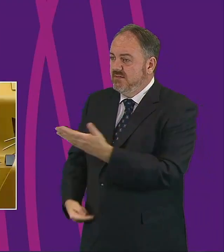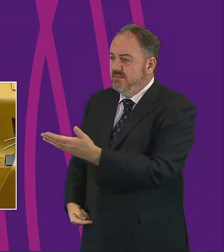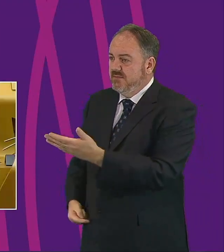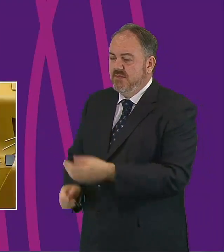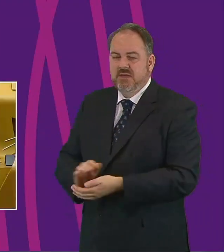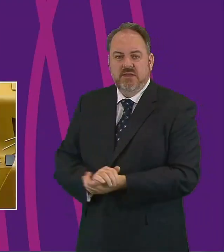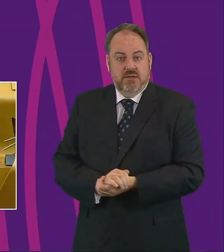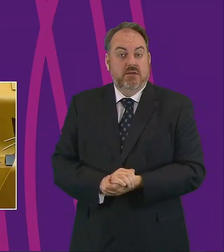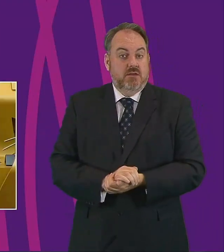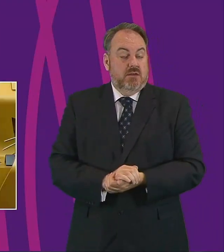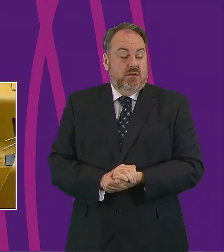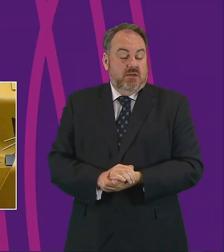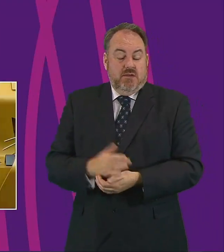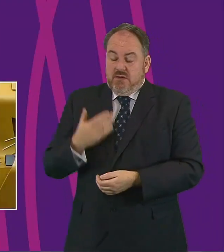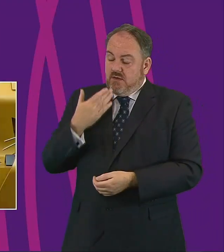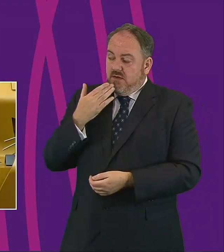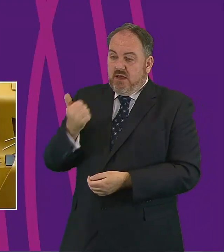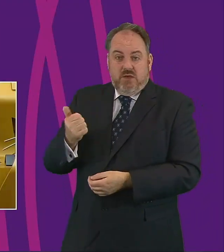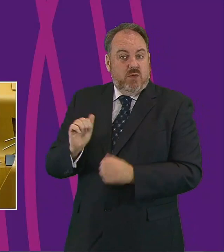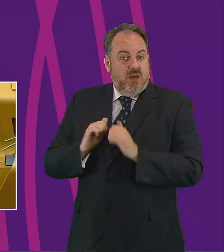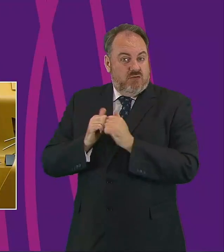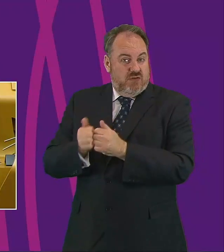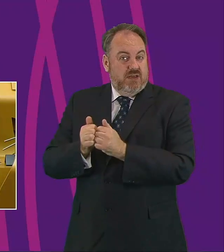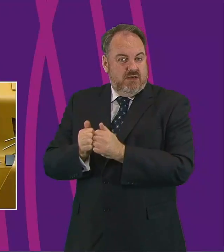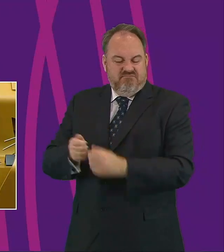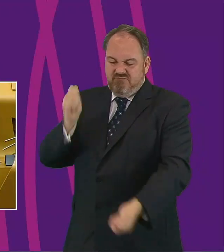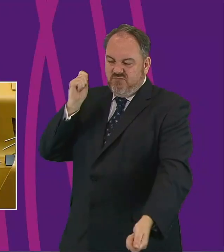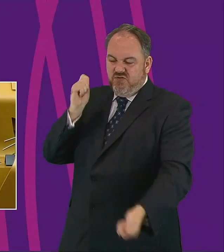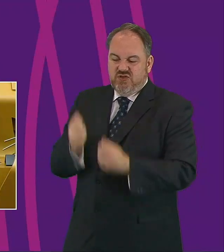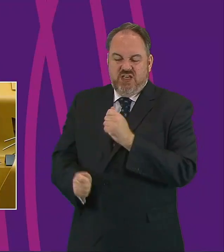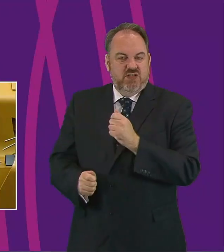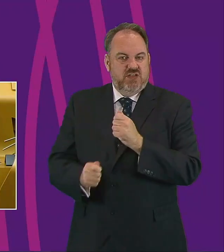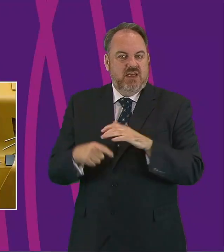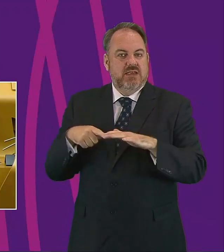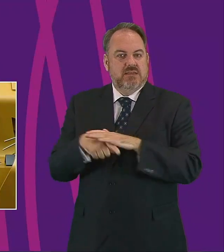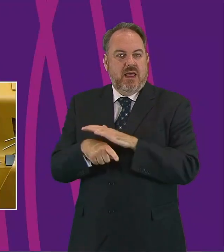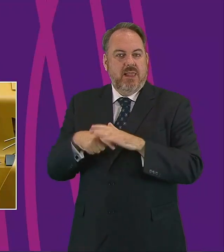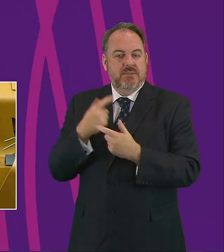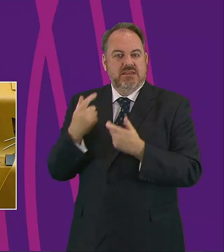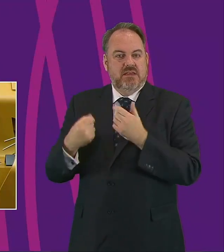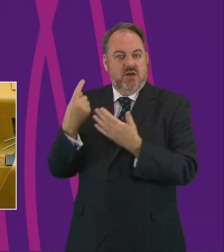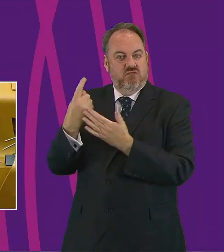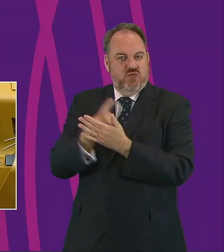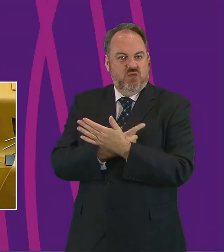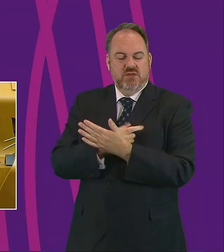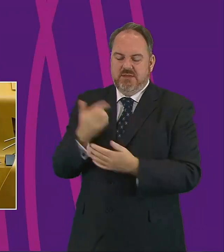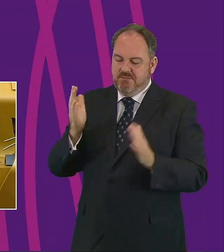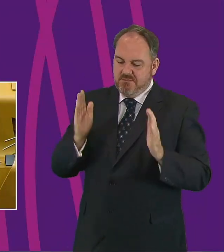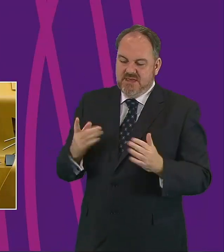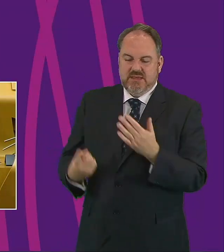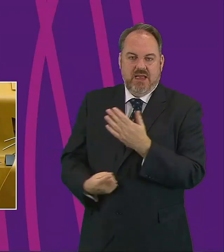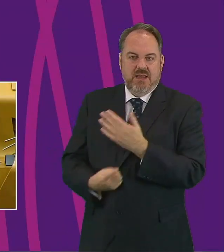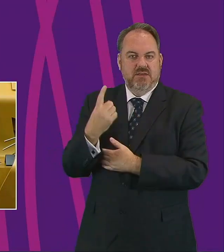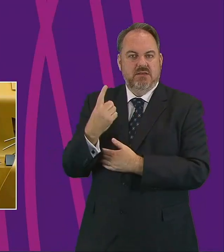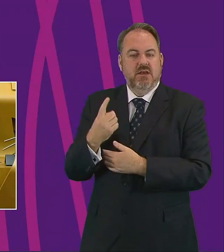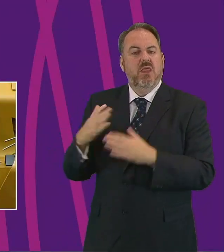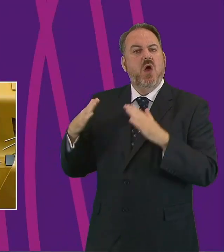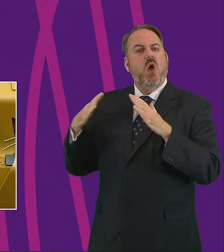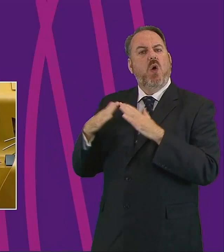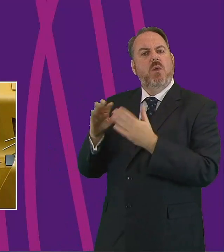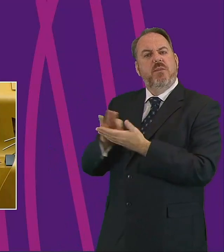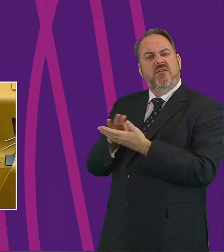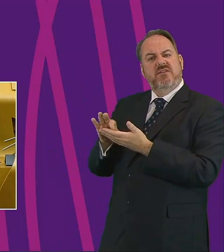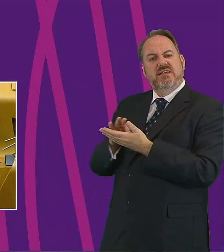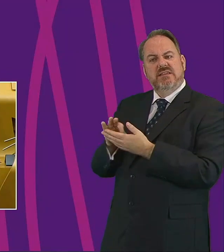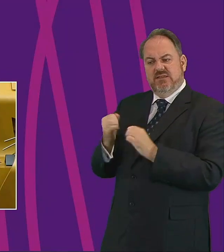Thank you. I agree with the First Minister that wholesale reform is required. In response to this tragedy, the Home Office has said that it takes